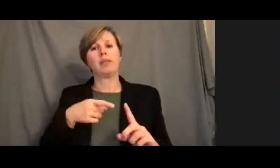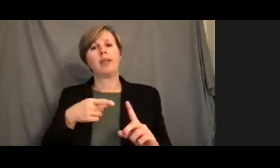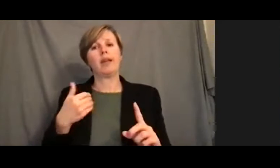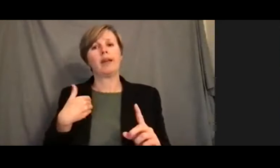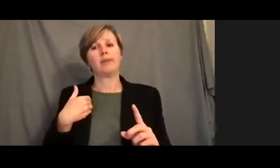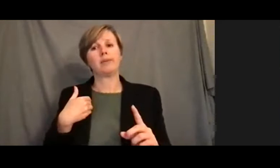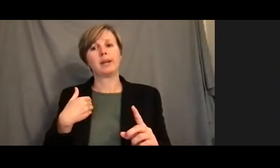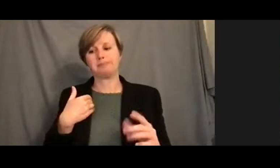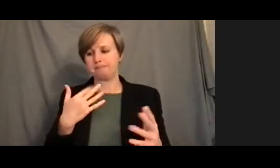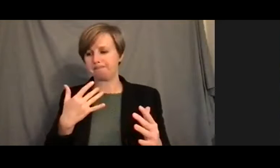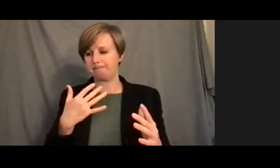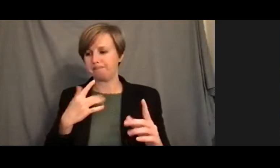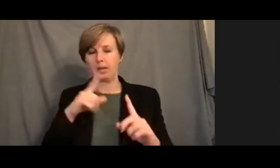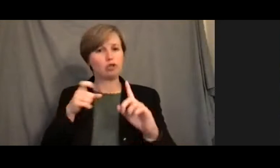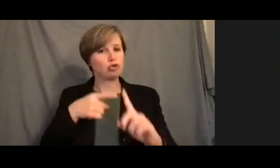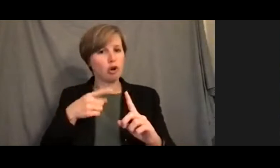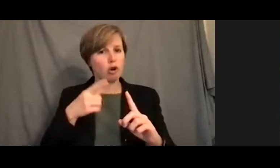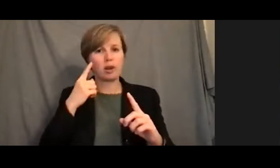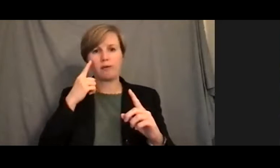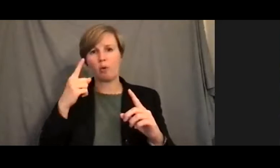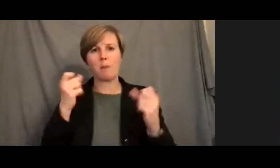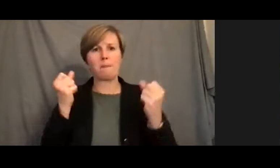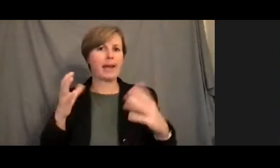a target of a lot of police